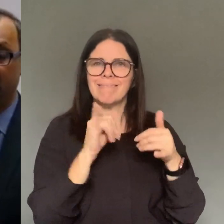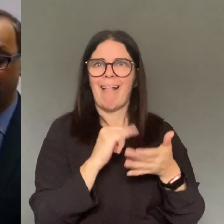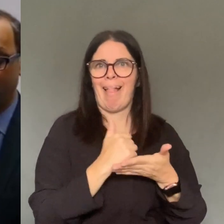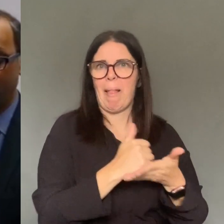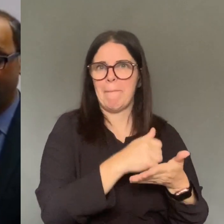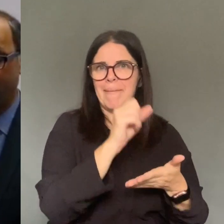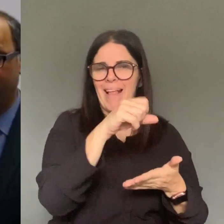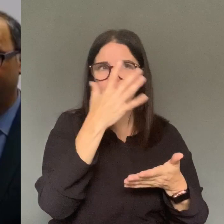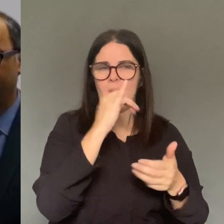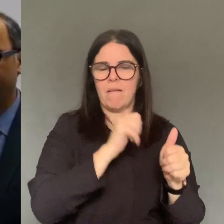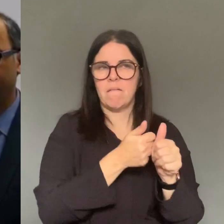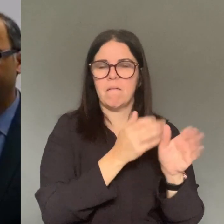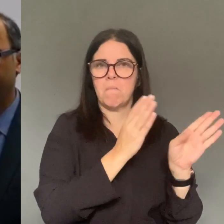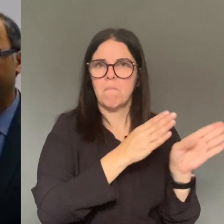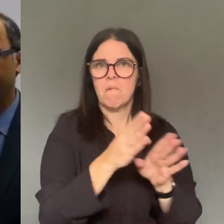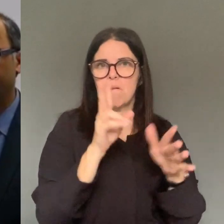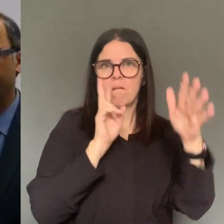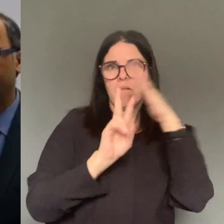circumstances.